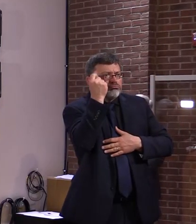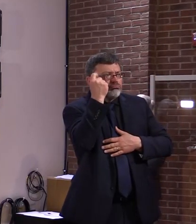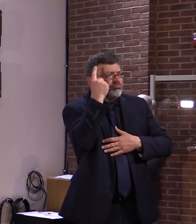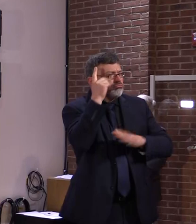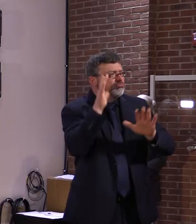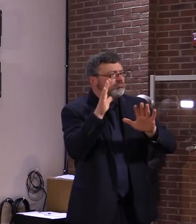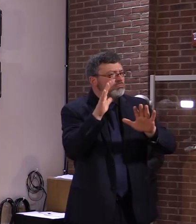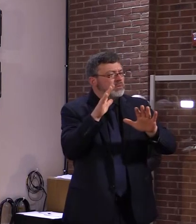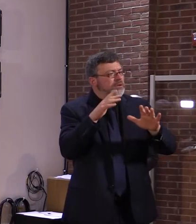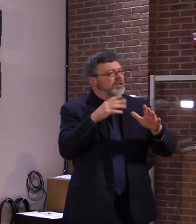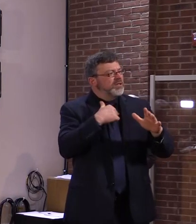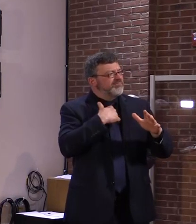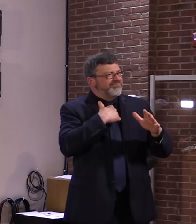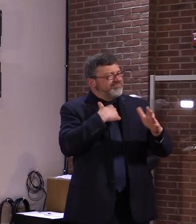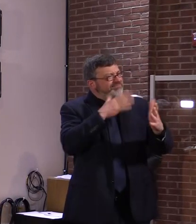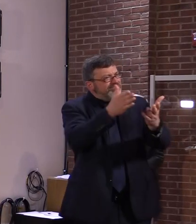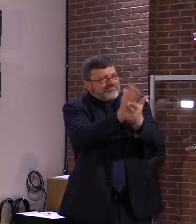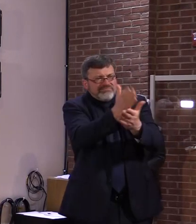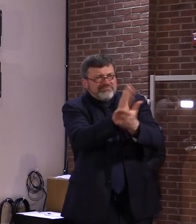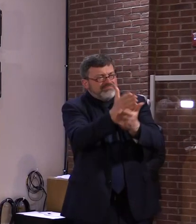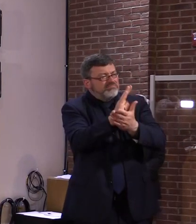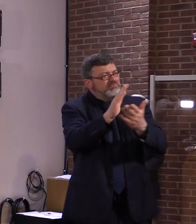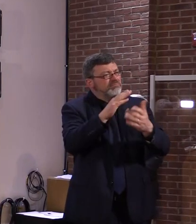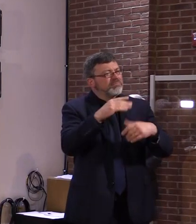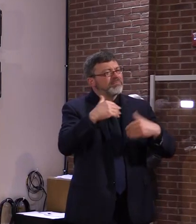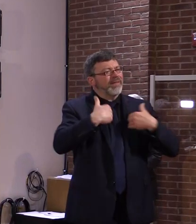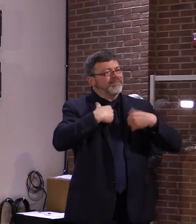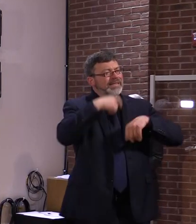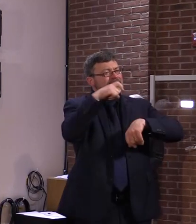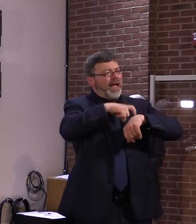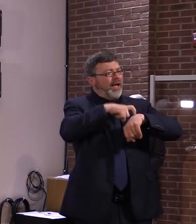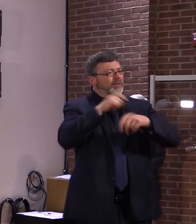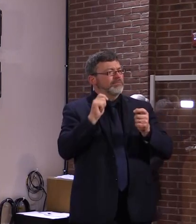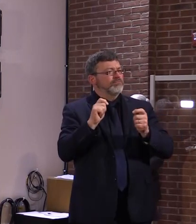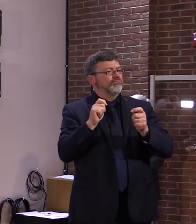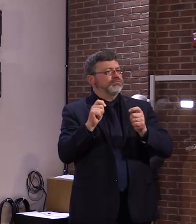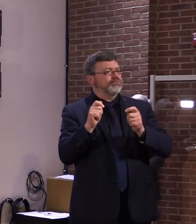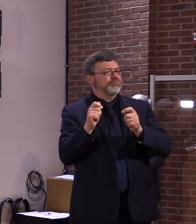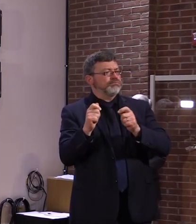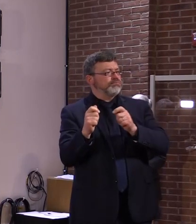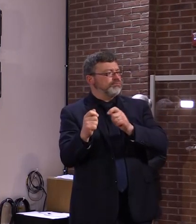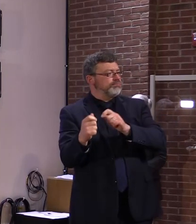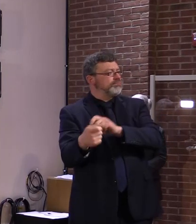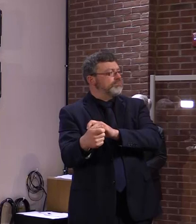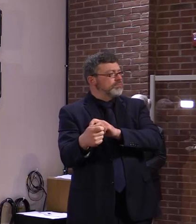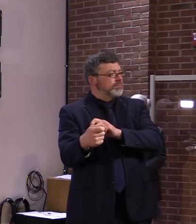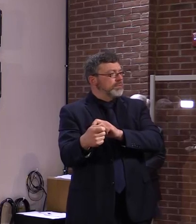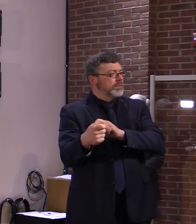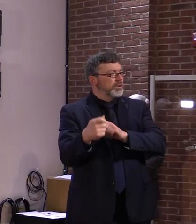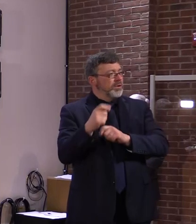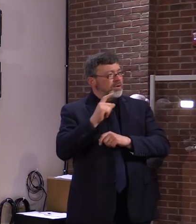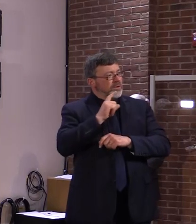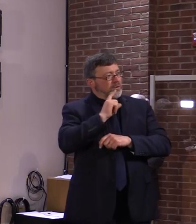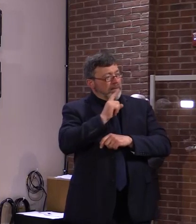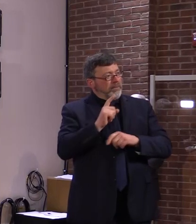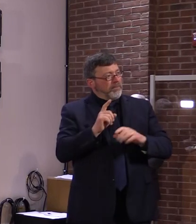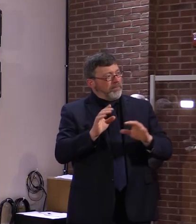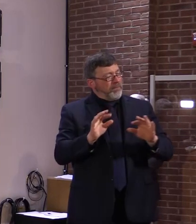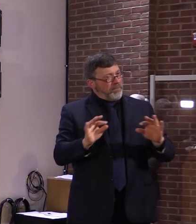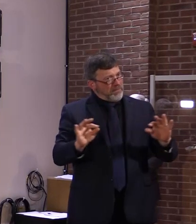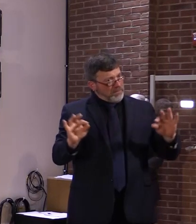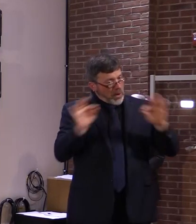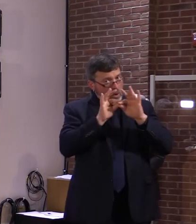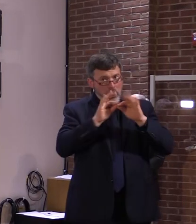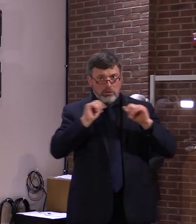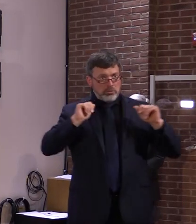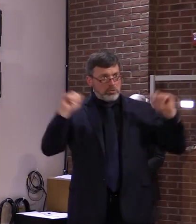want to mention that we shouldn't judge or stigmatize those who do or don't now wear a mask. It's a transitional time.